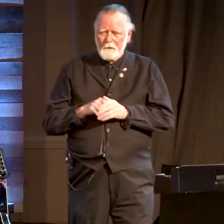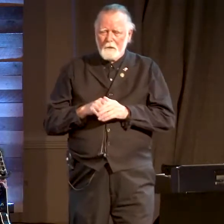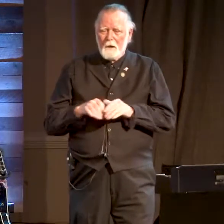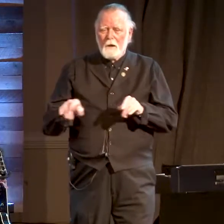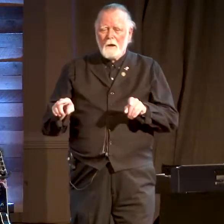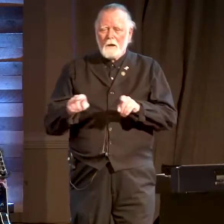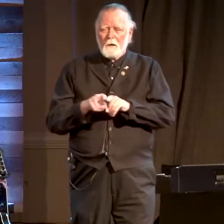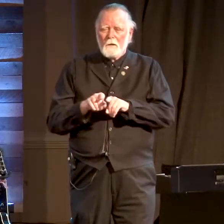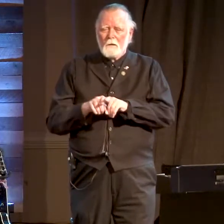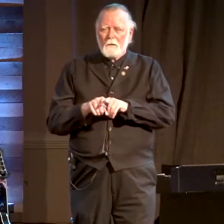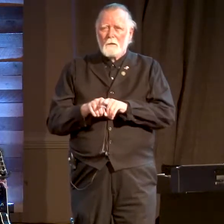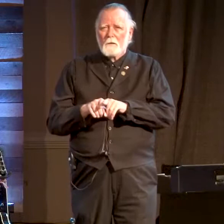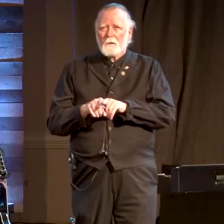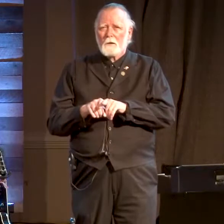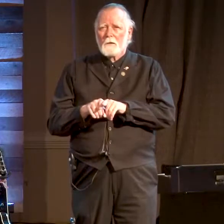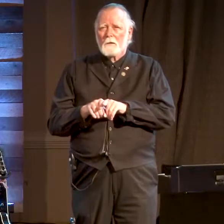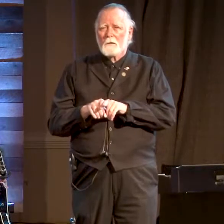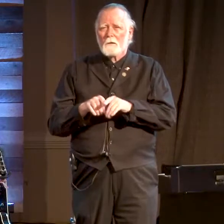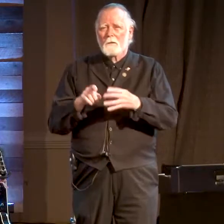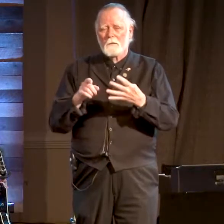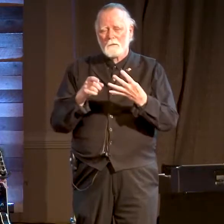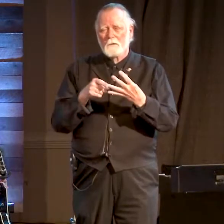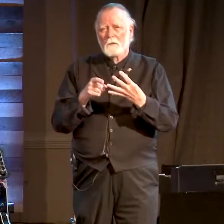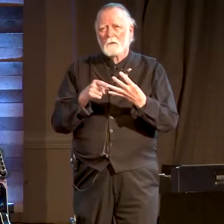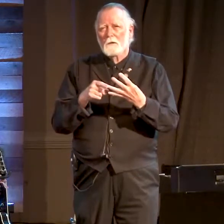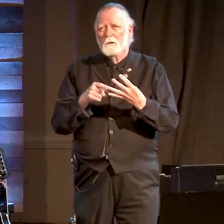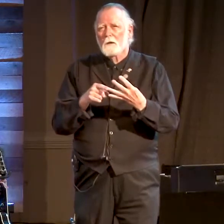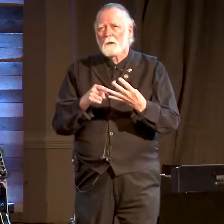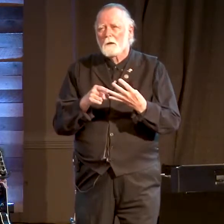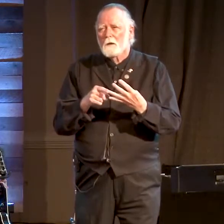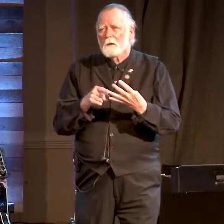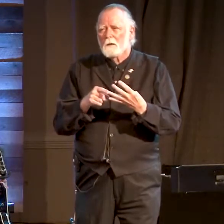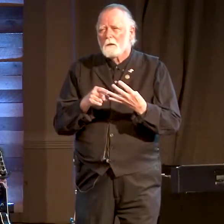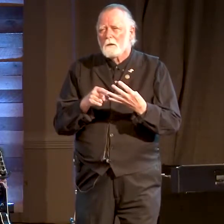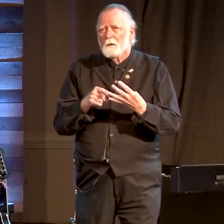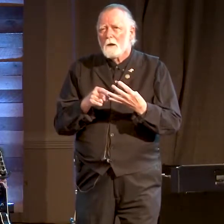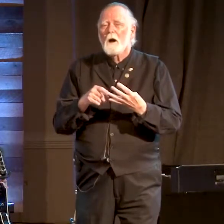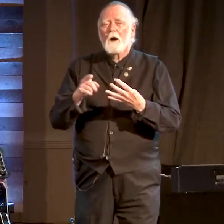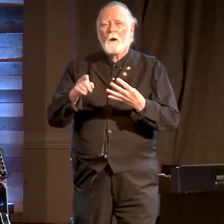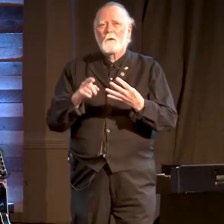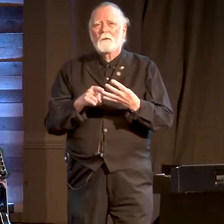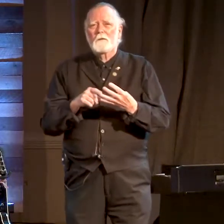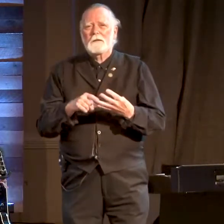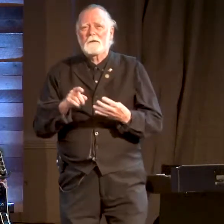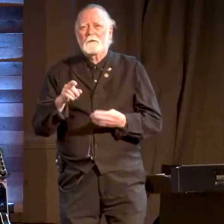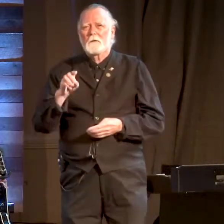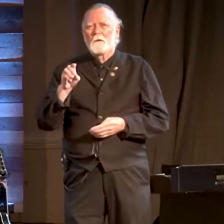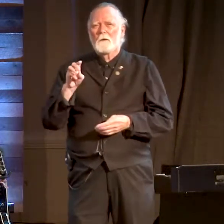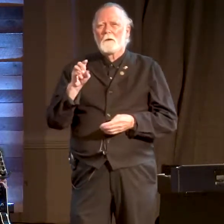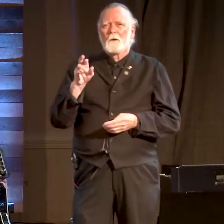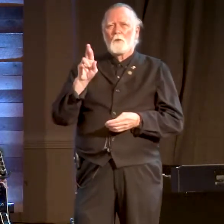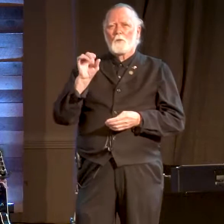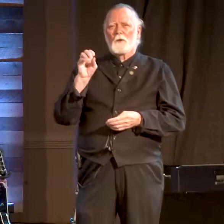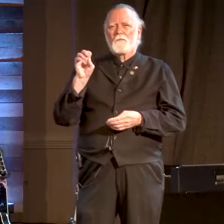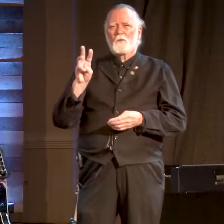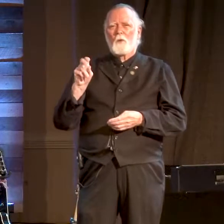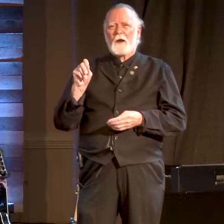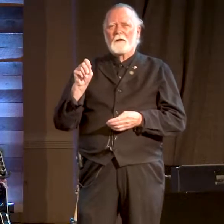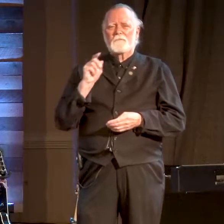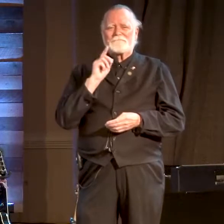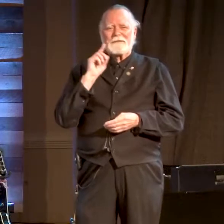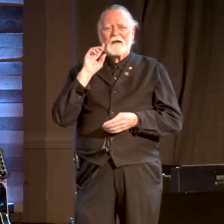Also, we've told you before as well that the River Wave Deaf Community Church, or Deaf Church, will begin